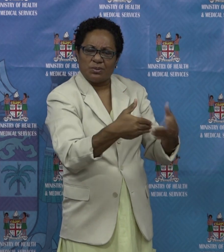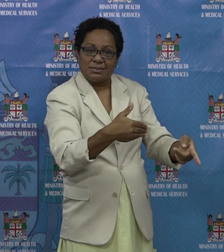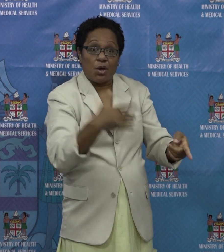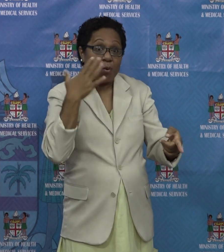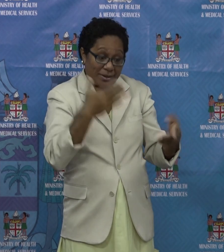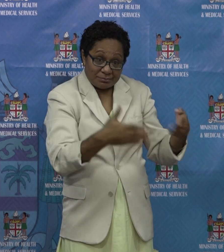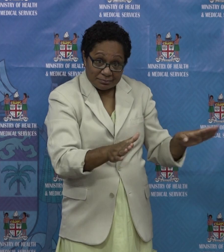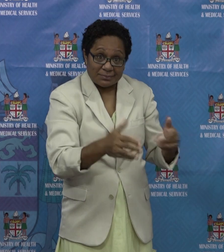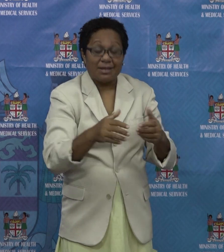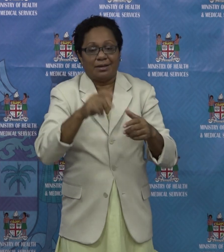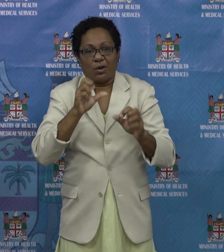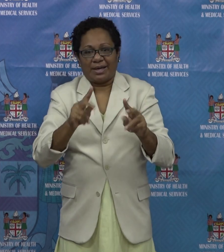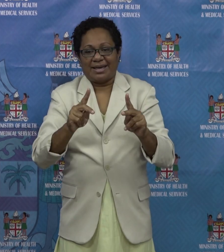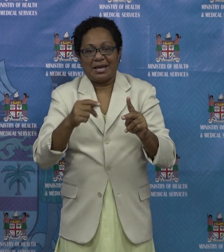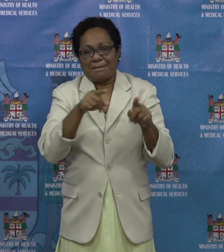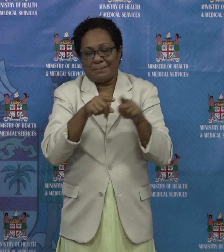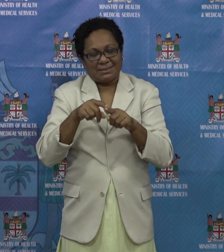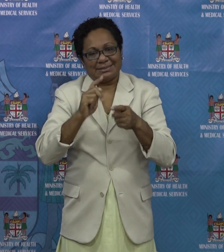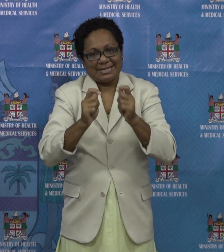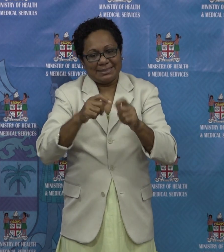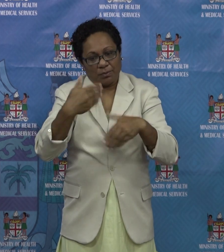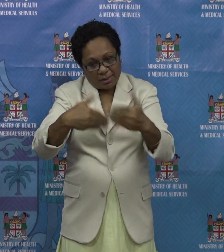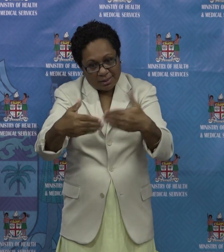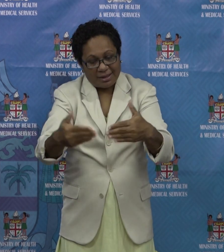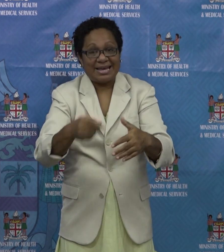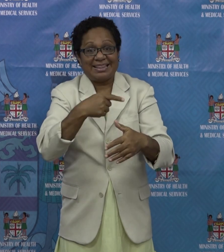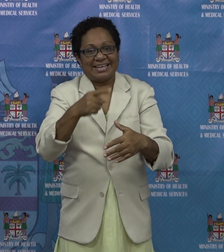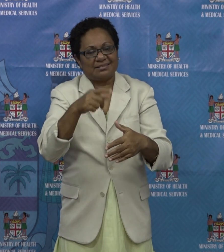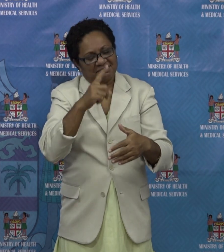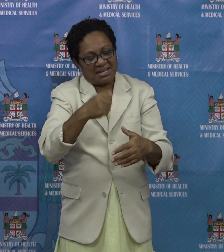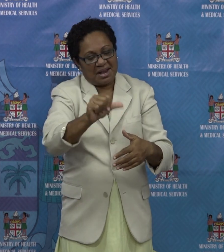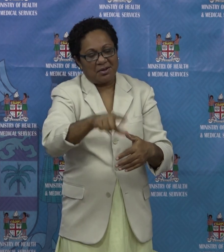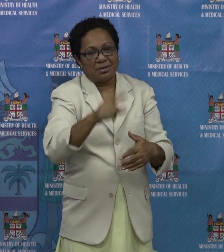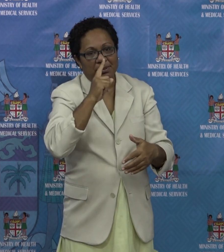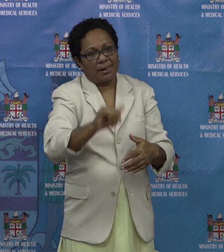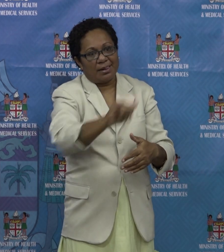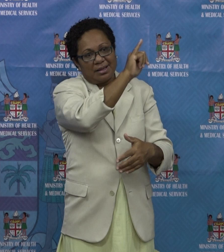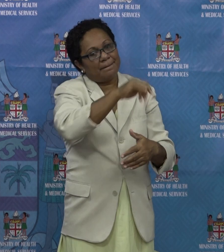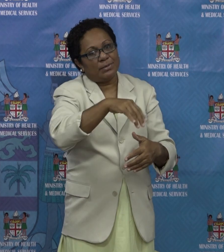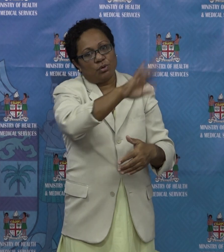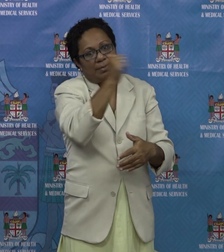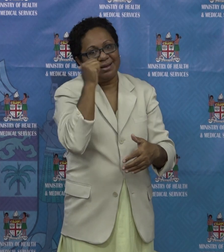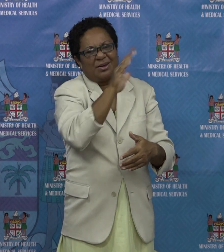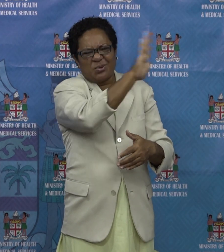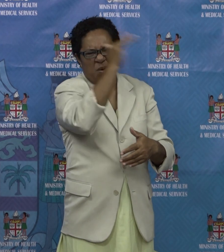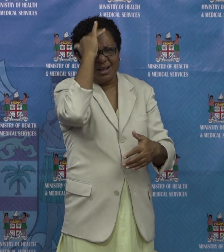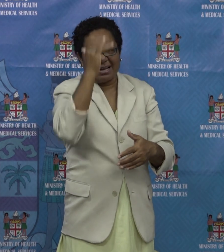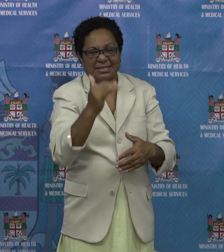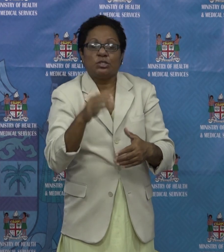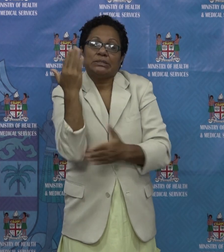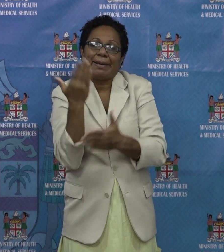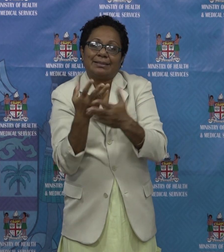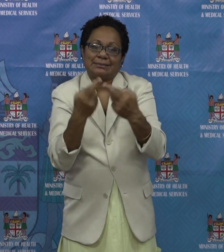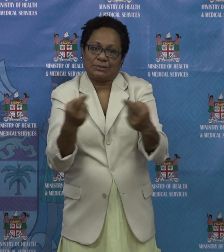up, then we start again, you're giving them the ability to go out of the country. So everything is resource-based.